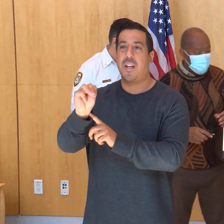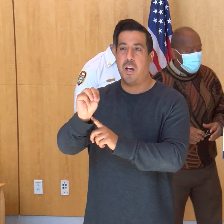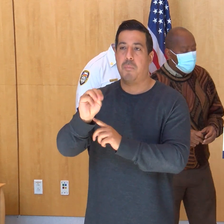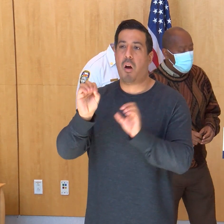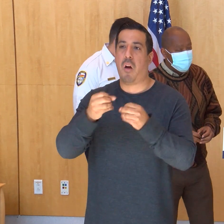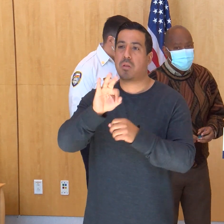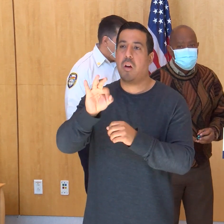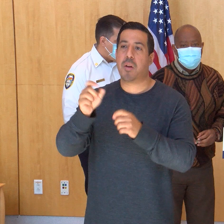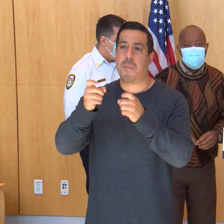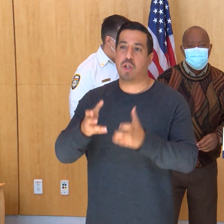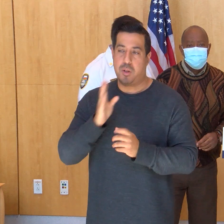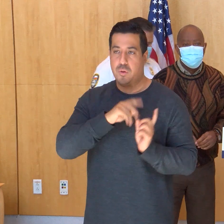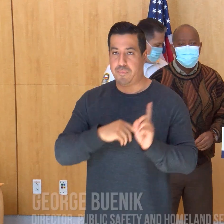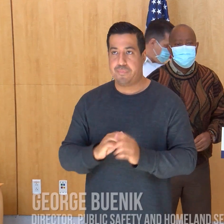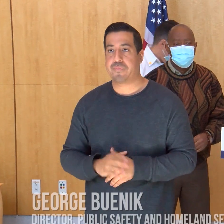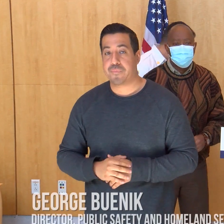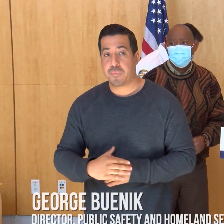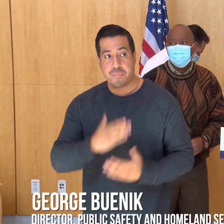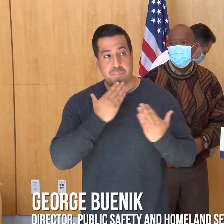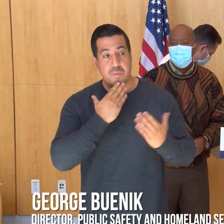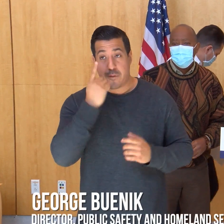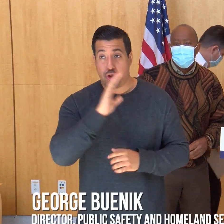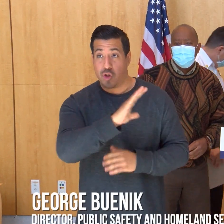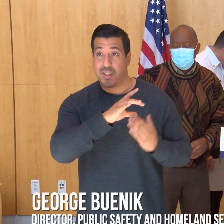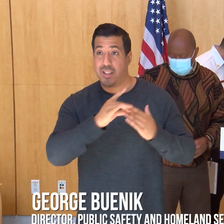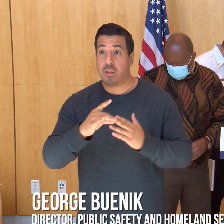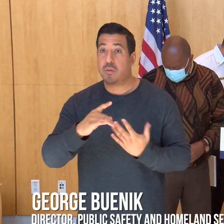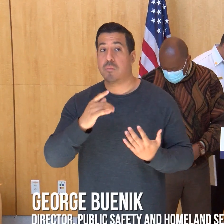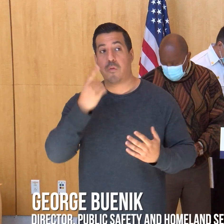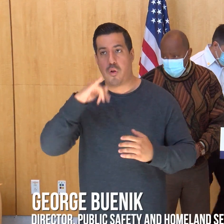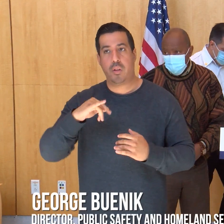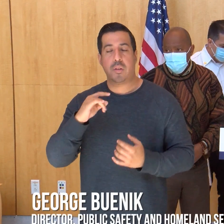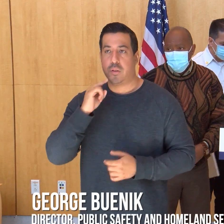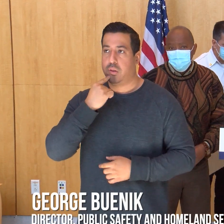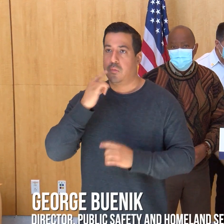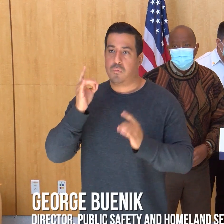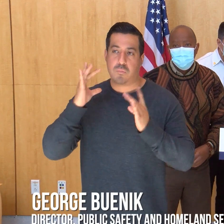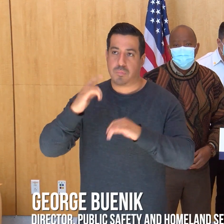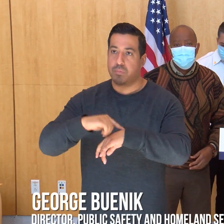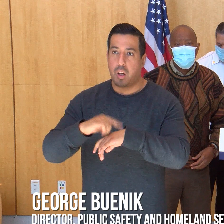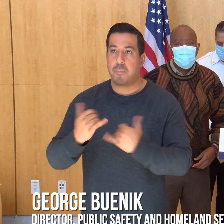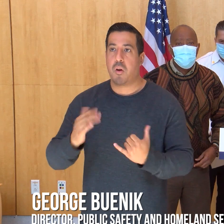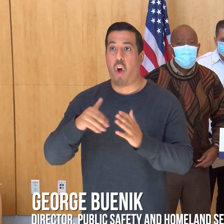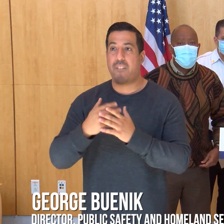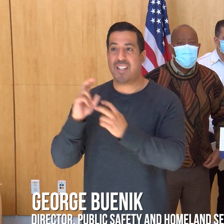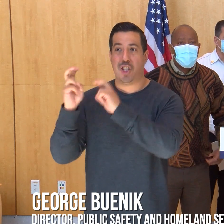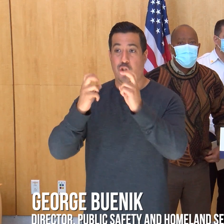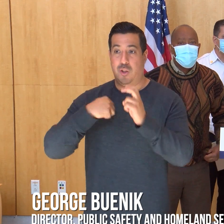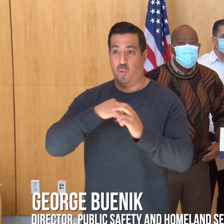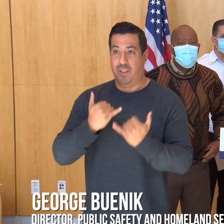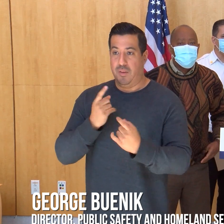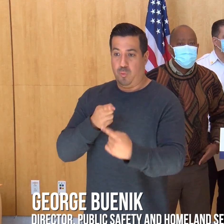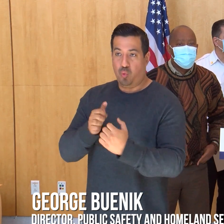Great. Thank you, Mayor, for your leadership and guidance during this critical time. especially when a lot of the issues that we are dealing